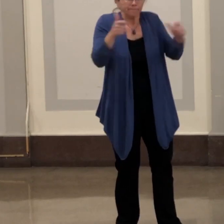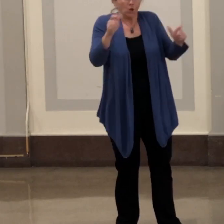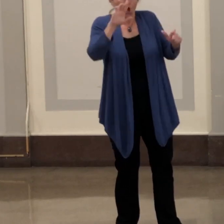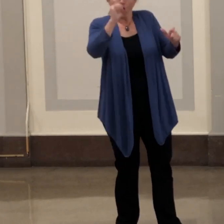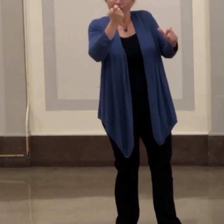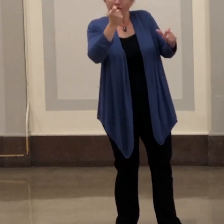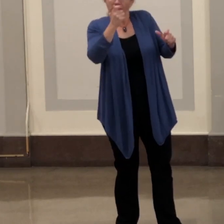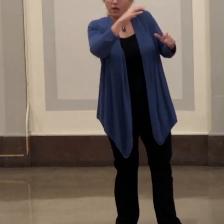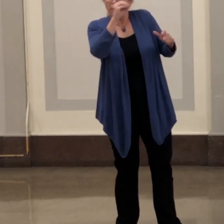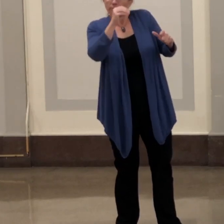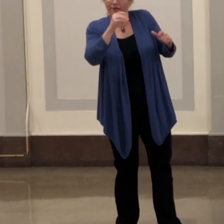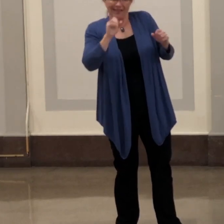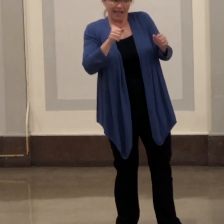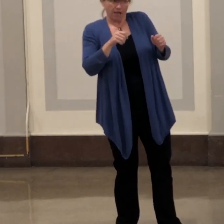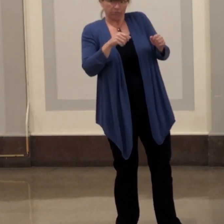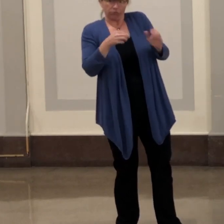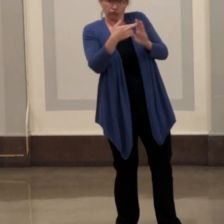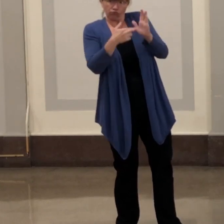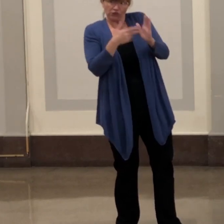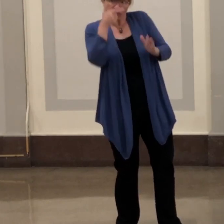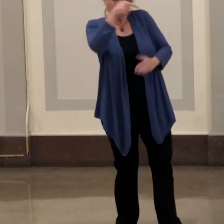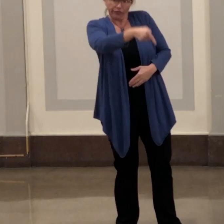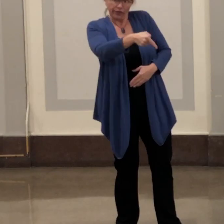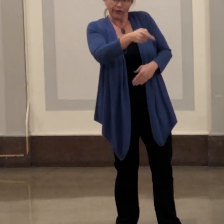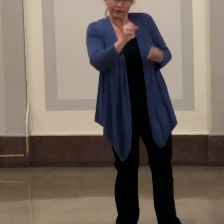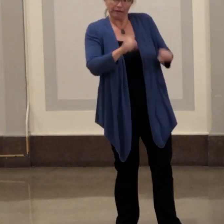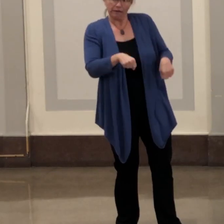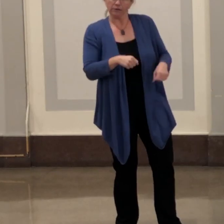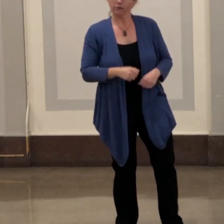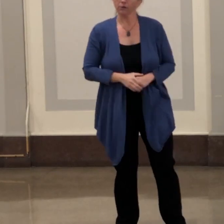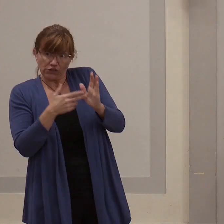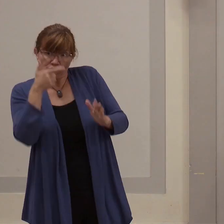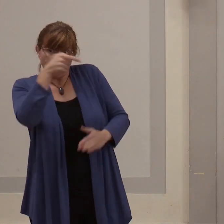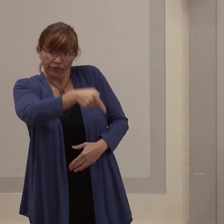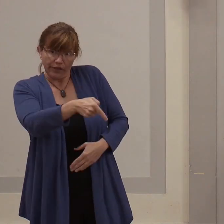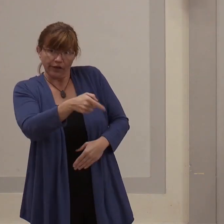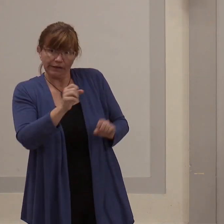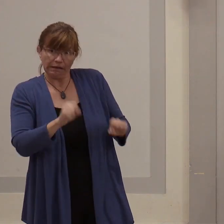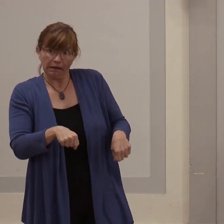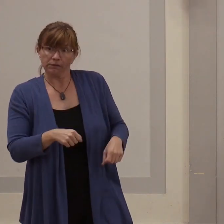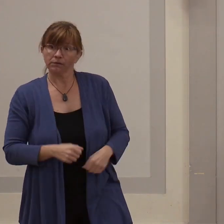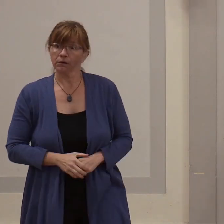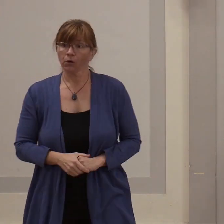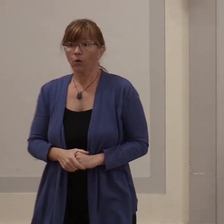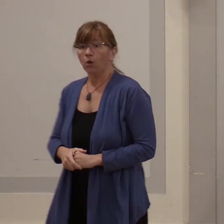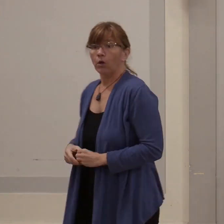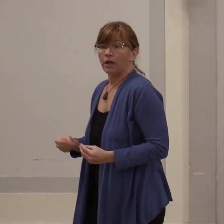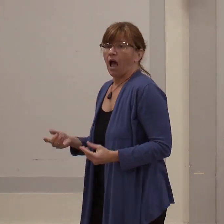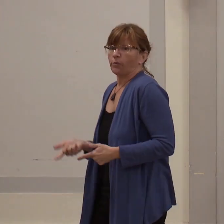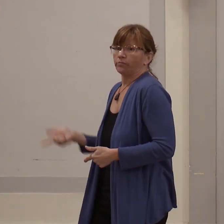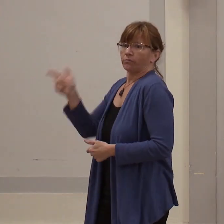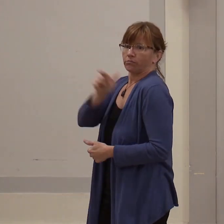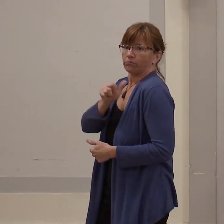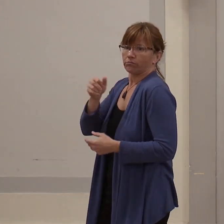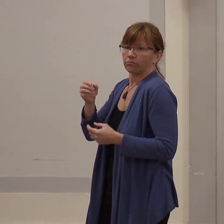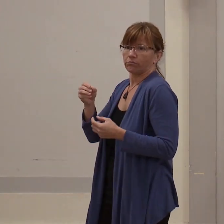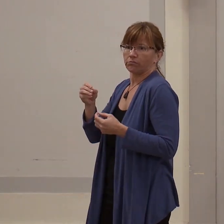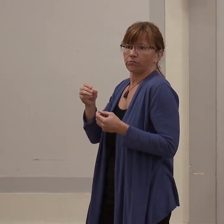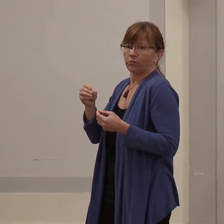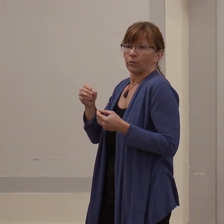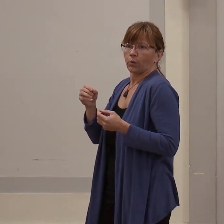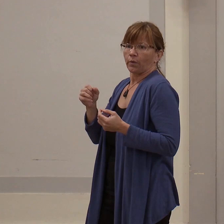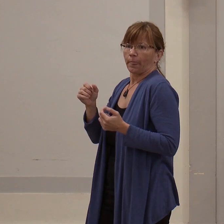one at BCCC? Yeah, I'll let Dr. D come up, but it's about you giving the information to us, and our folks will contact you about where to